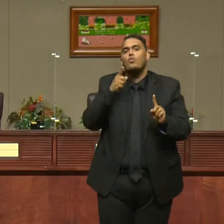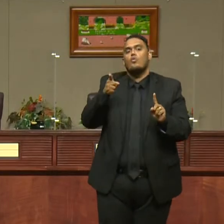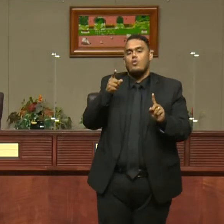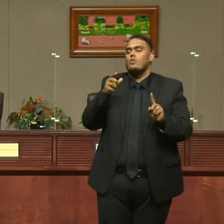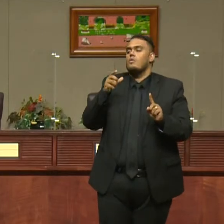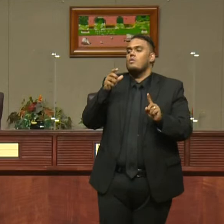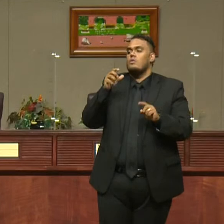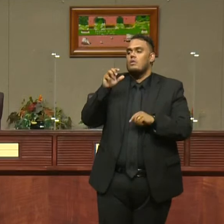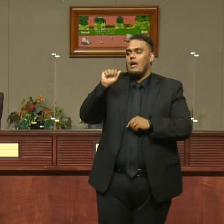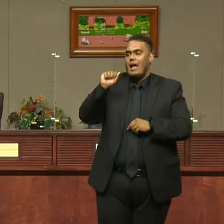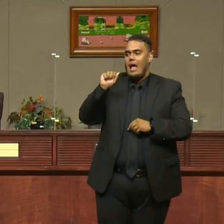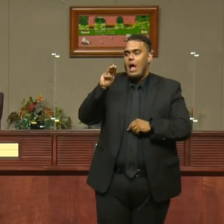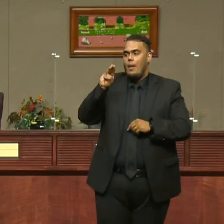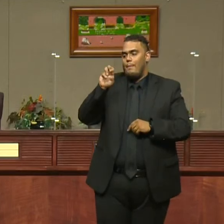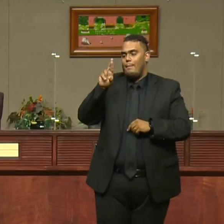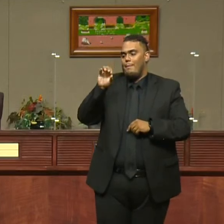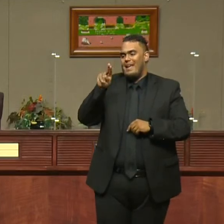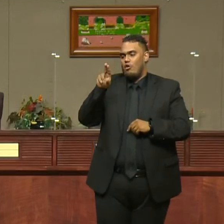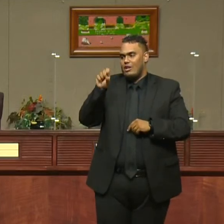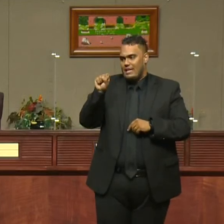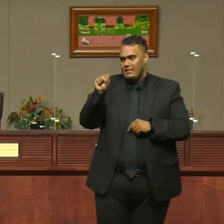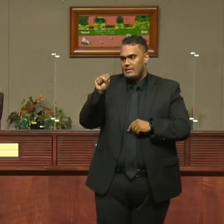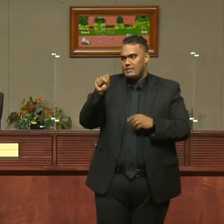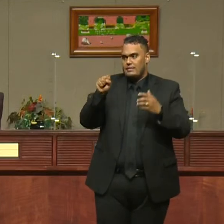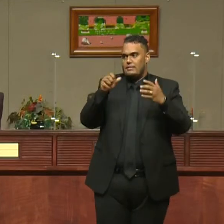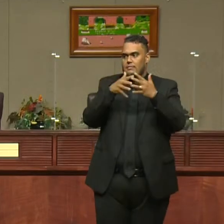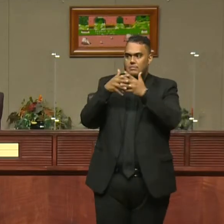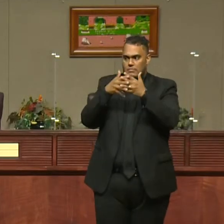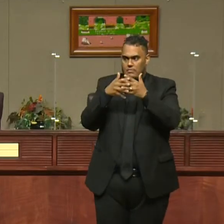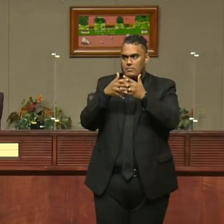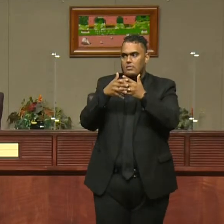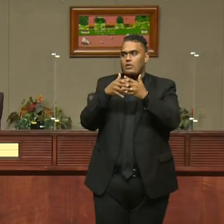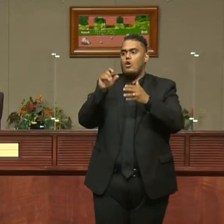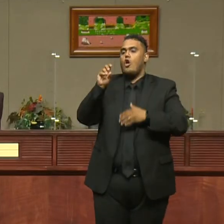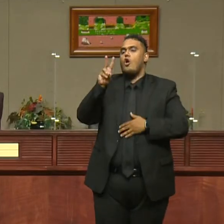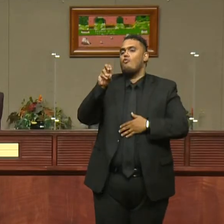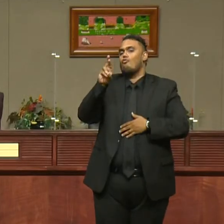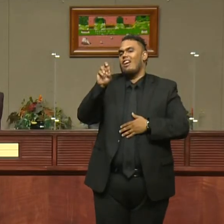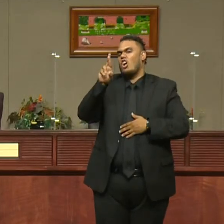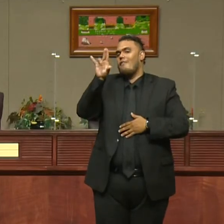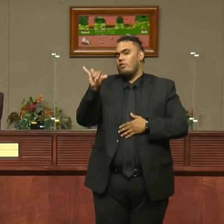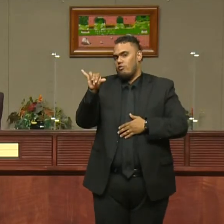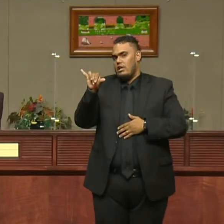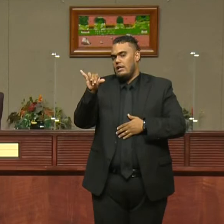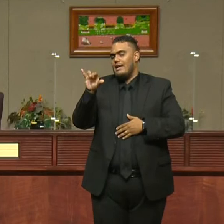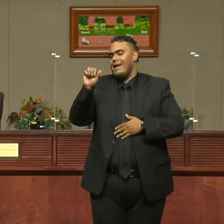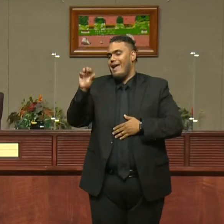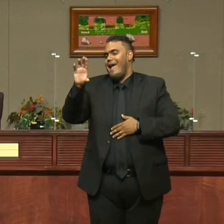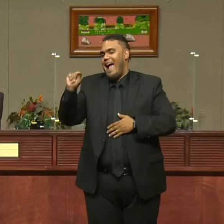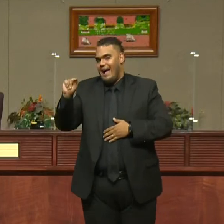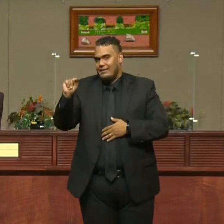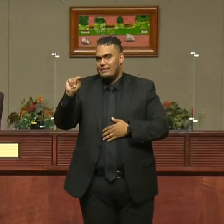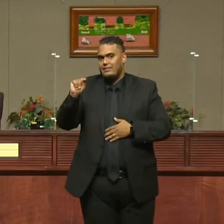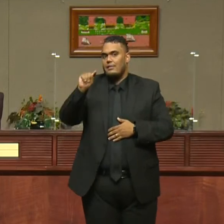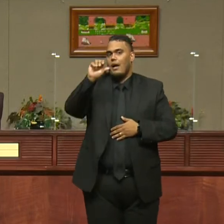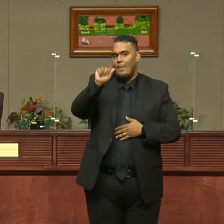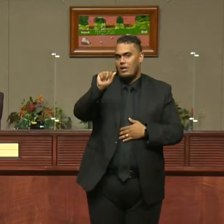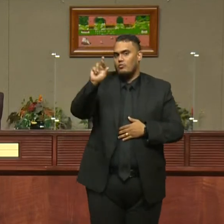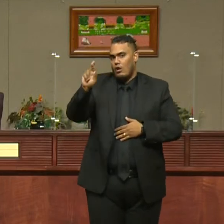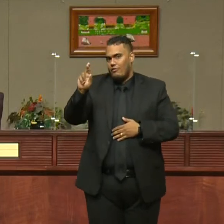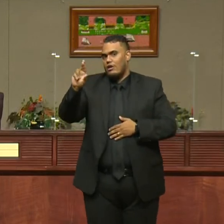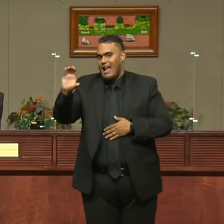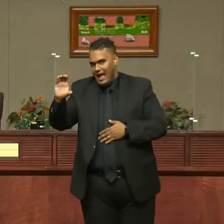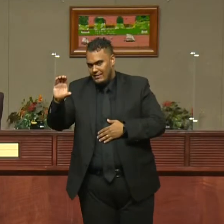this one came through the CDC, I'm sorry. This is because we received 2 different pots, one from the